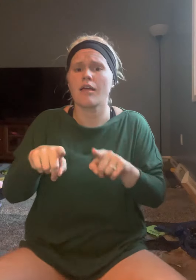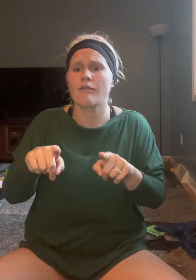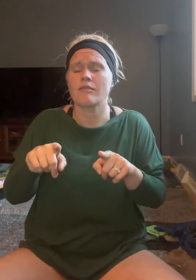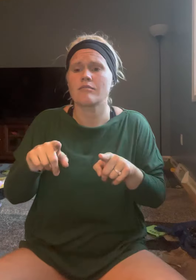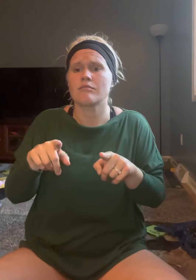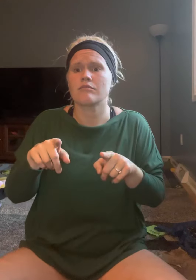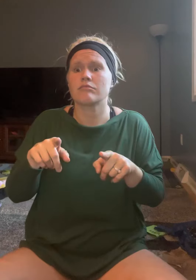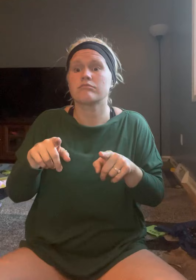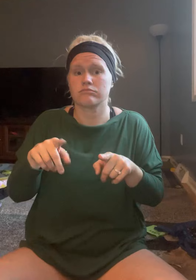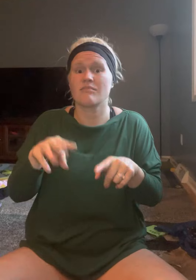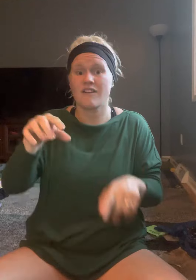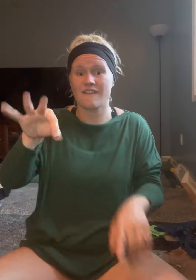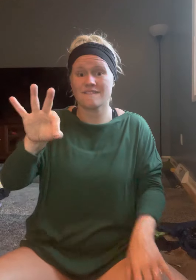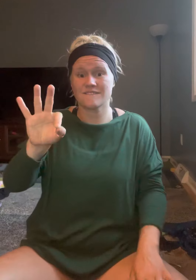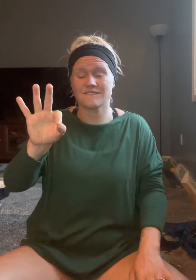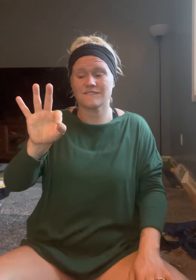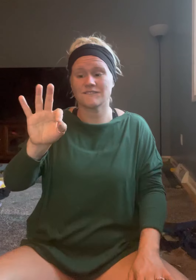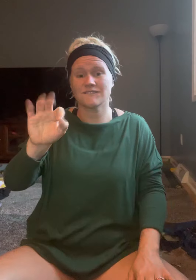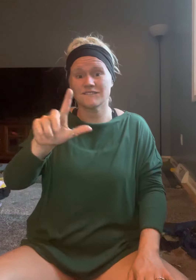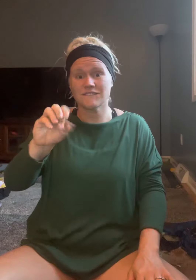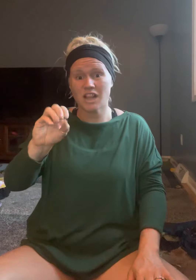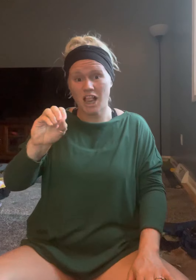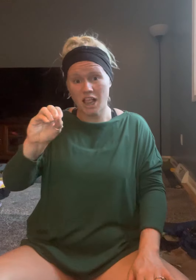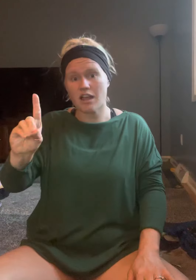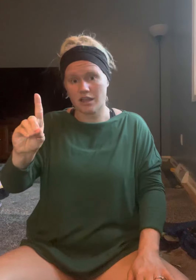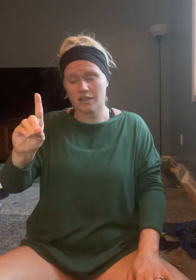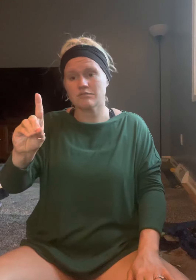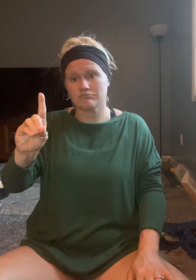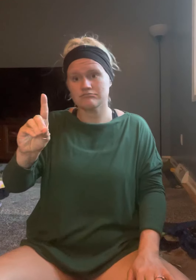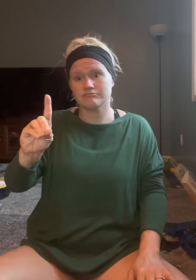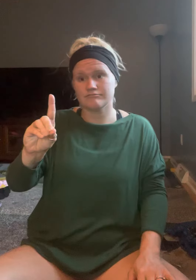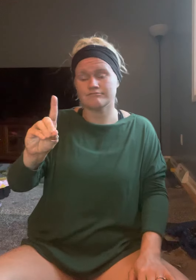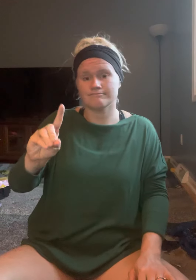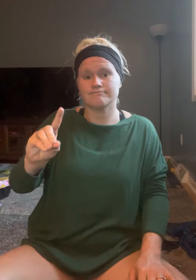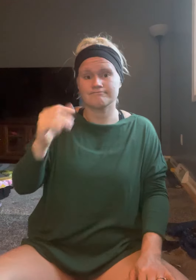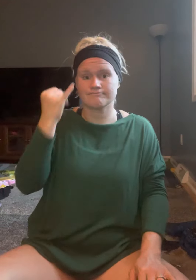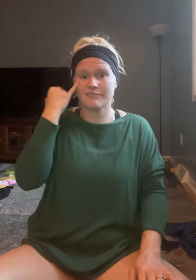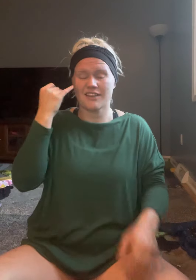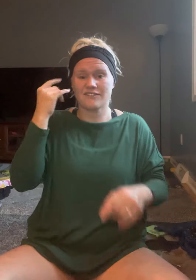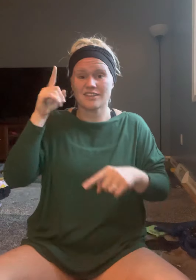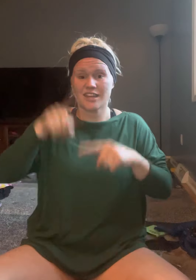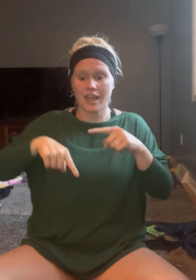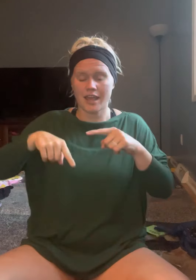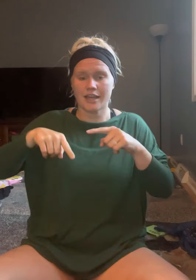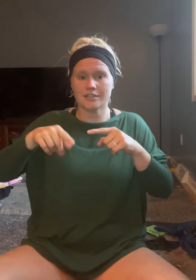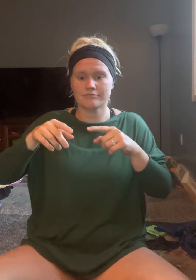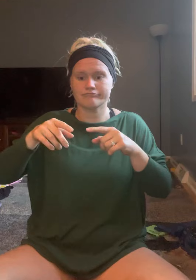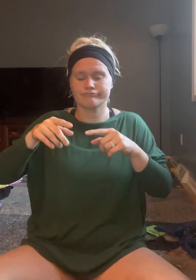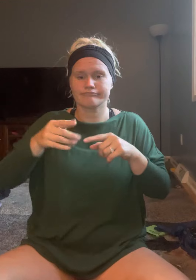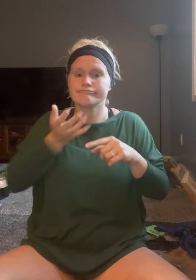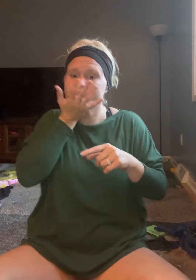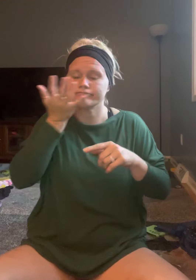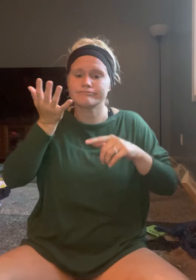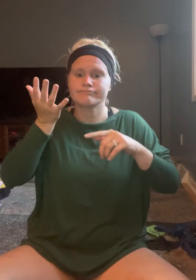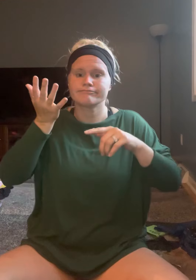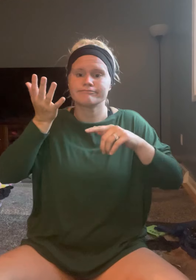Floods. The water can't go in the ground, it's got to run up on top, and usually run downhill. It's like the video we watched